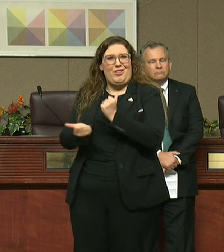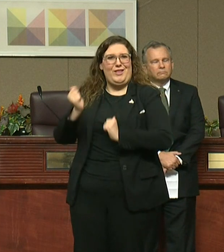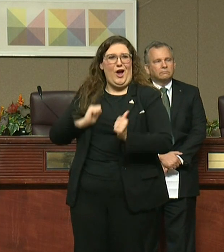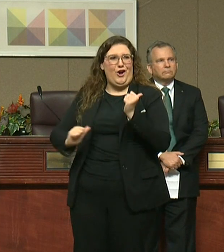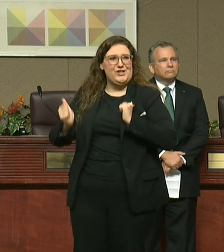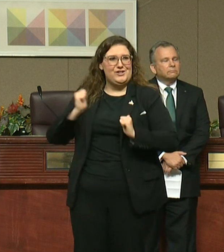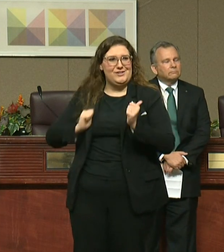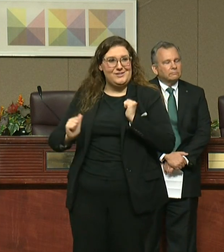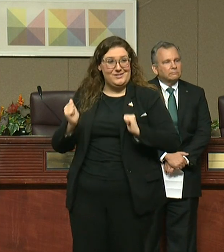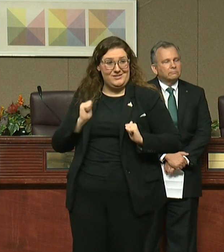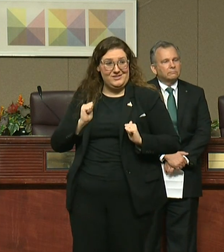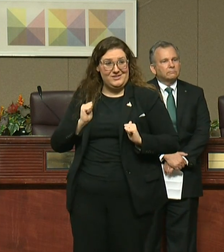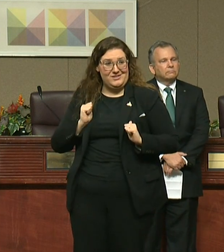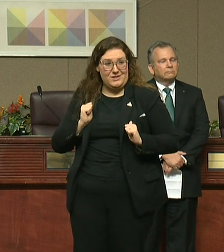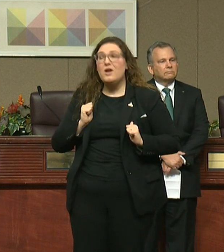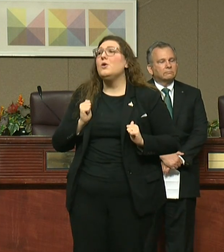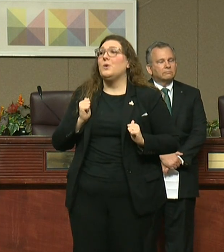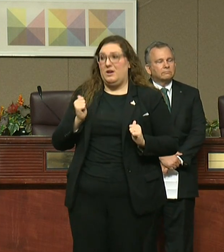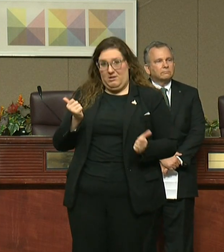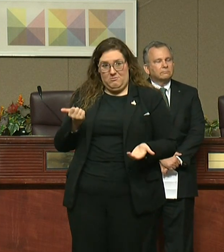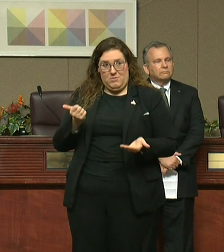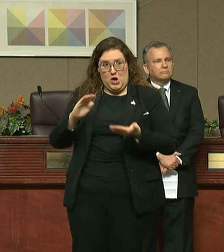community-based organizations